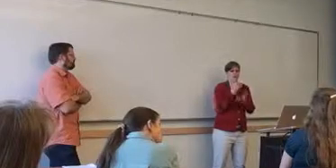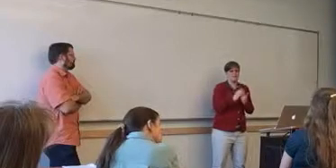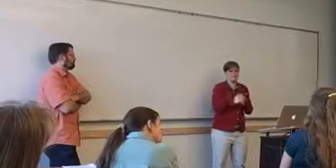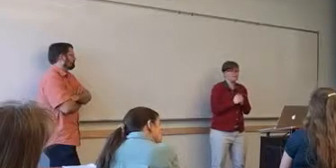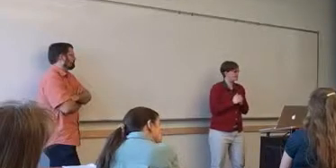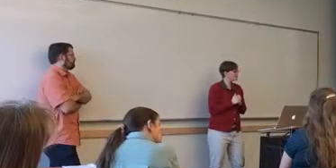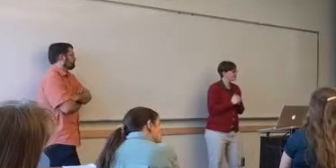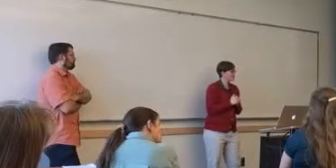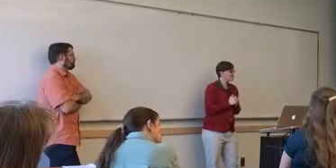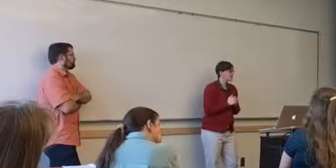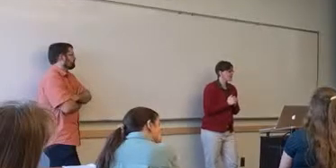a teacher, but